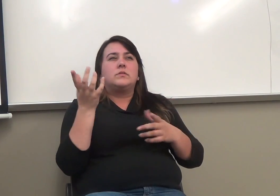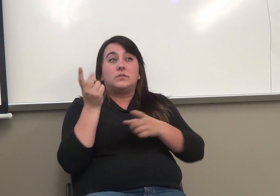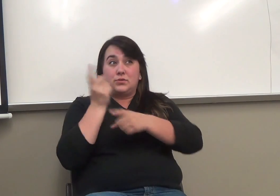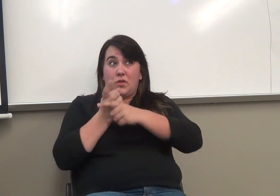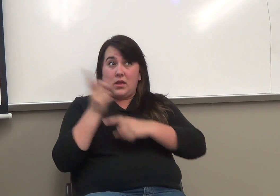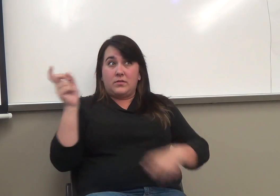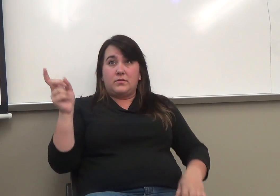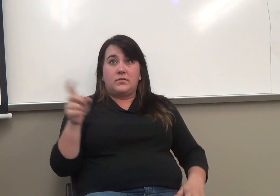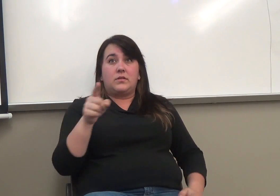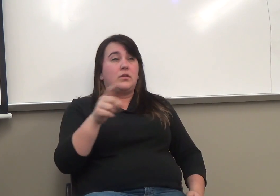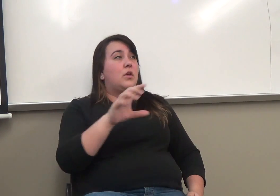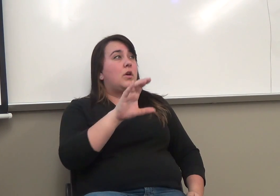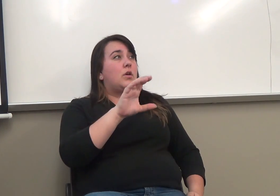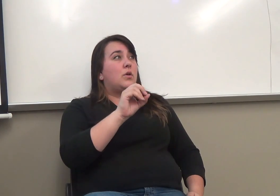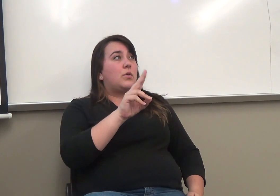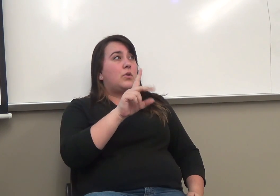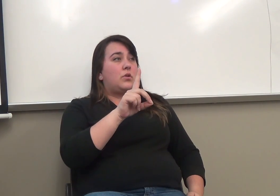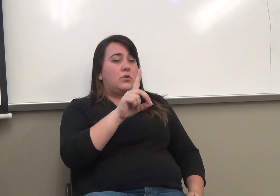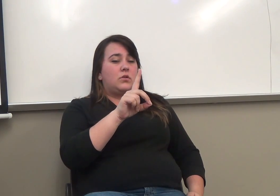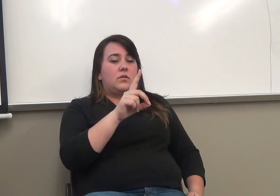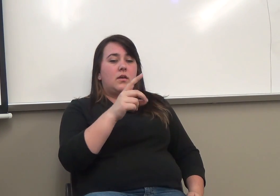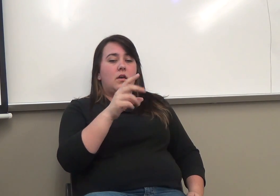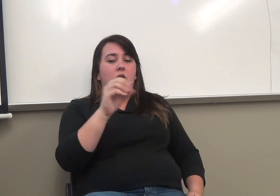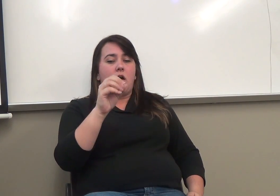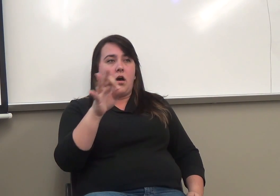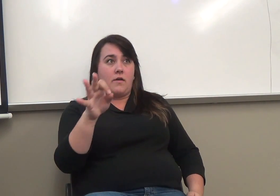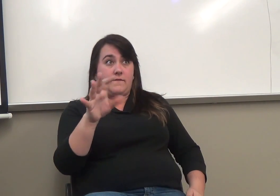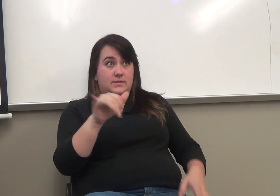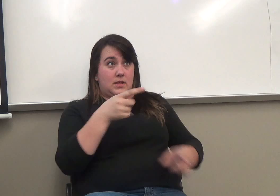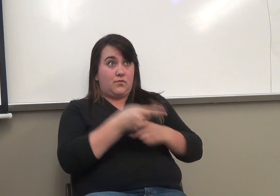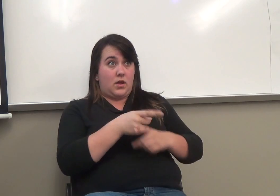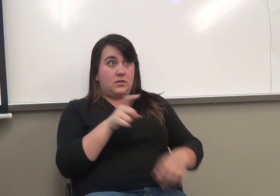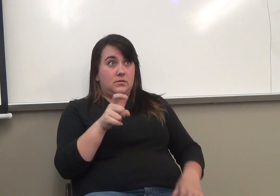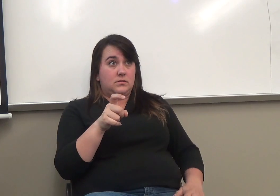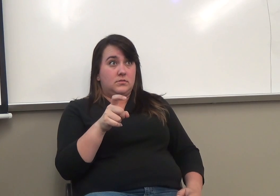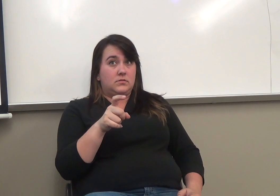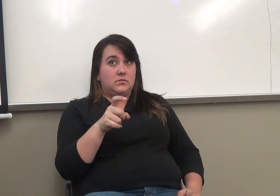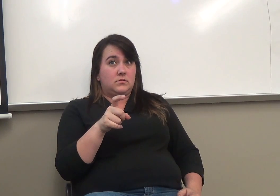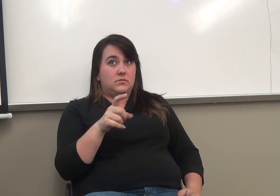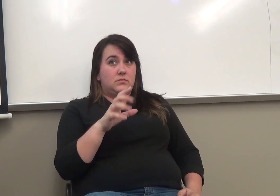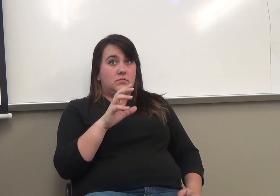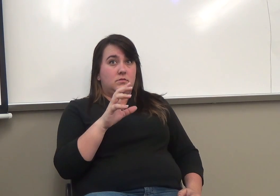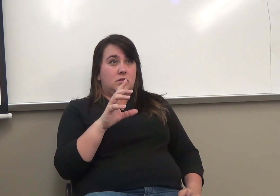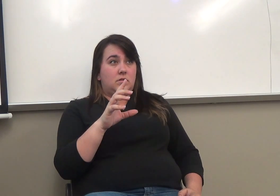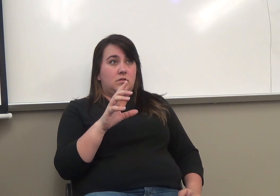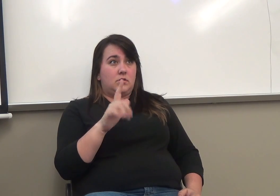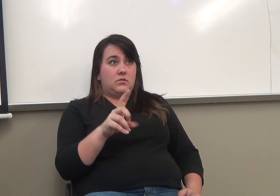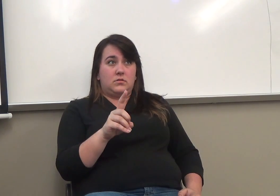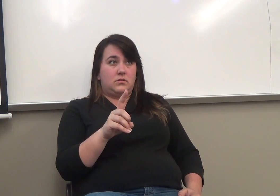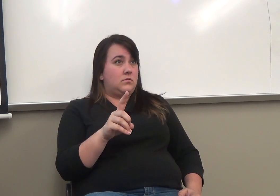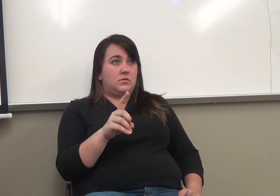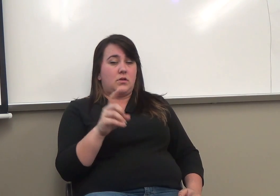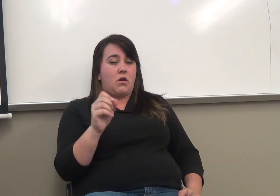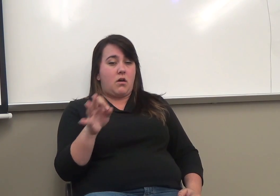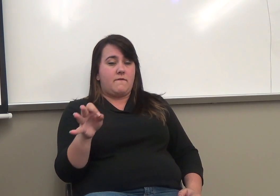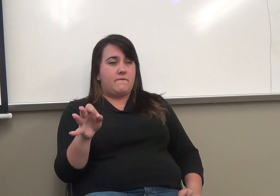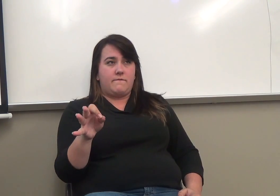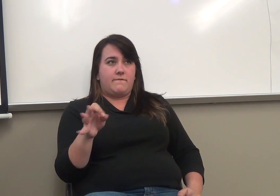Could have. Could have, yeah. Is that correct? Yes. No. No. Here's what's happening, and this is why I call